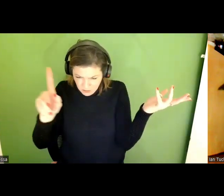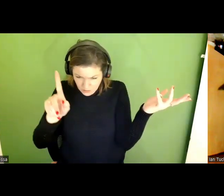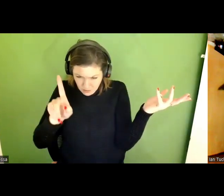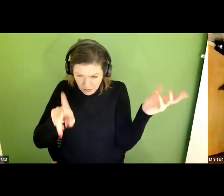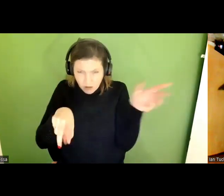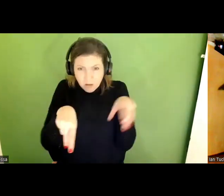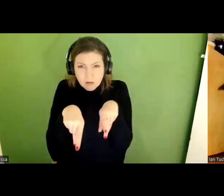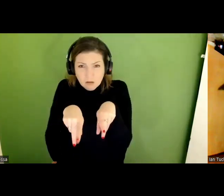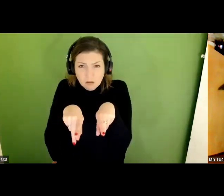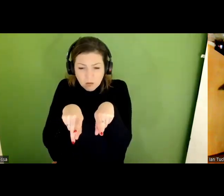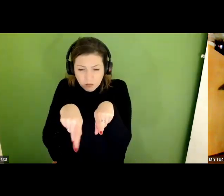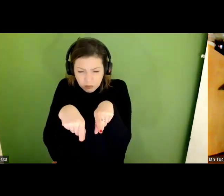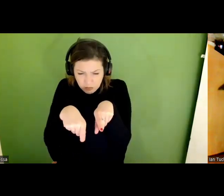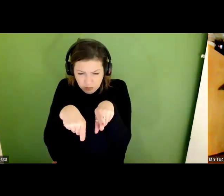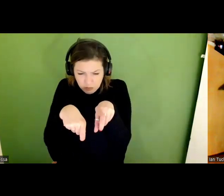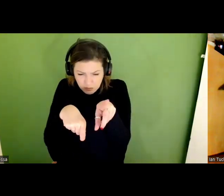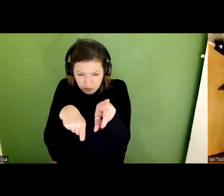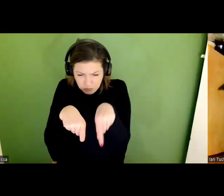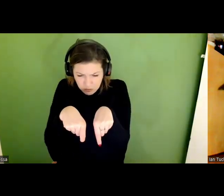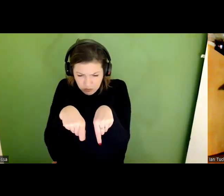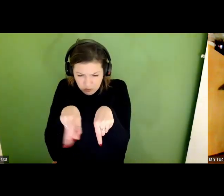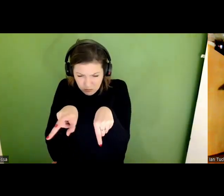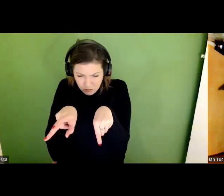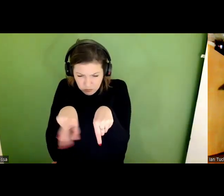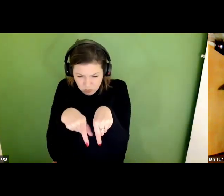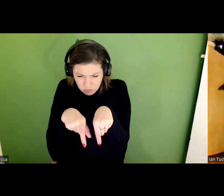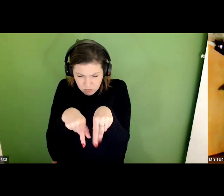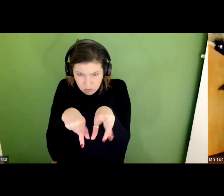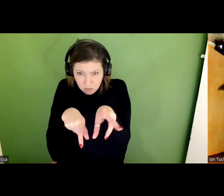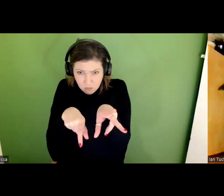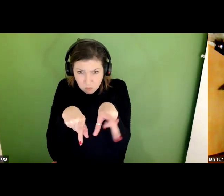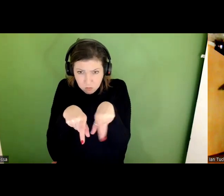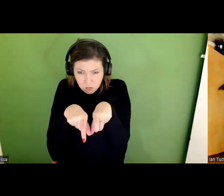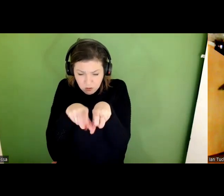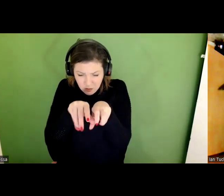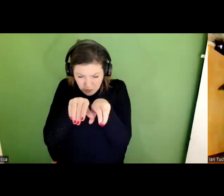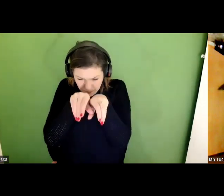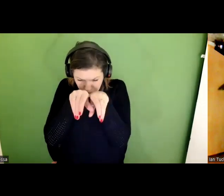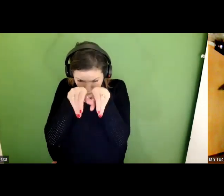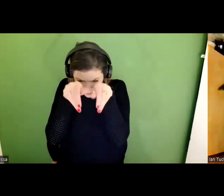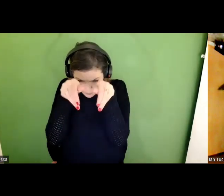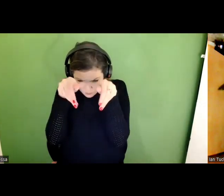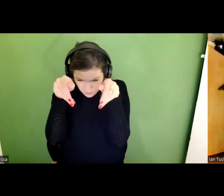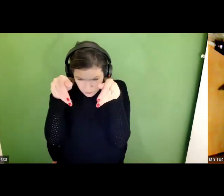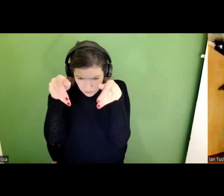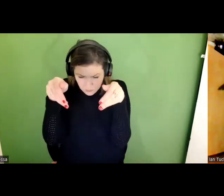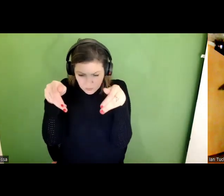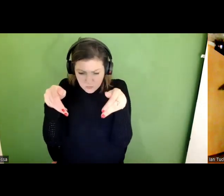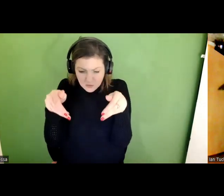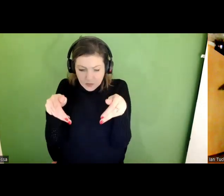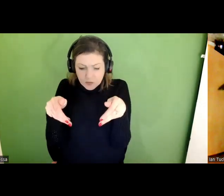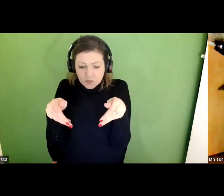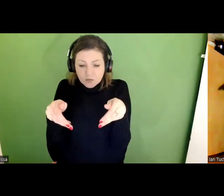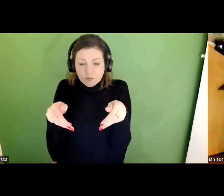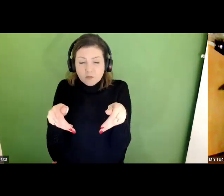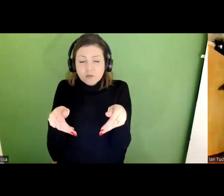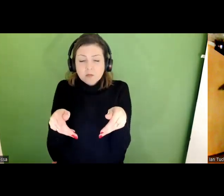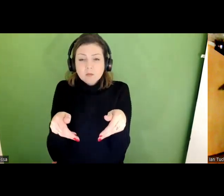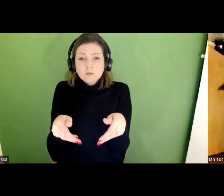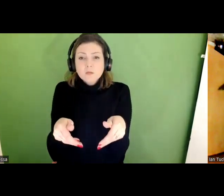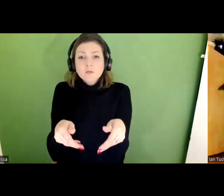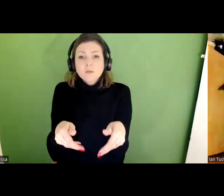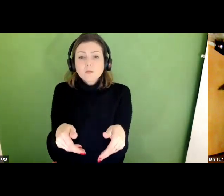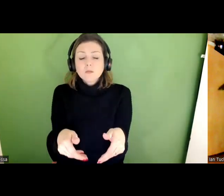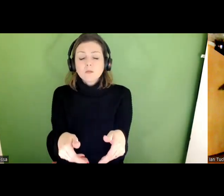leg inward, one by one, to form its individual and meticulous grief